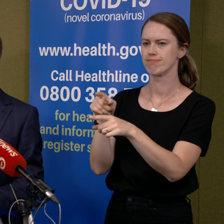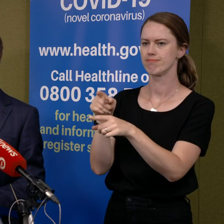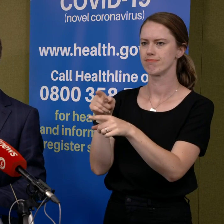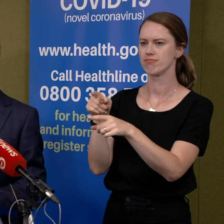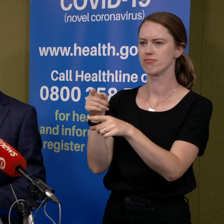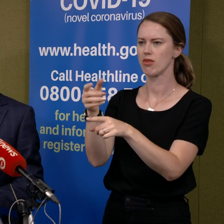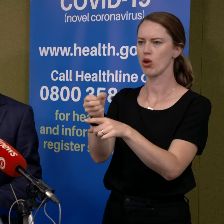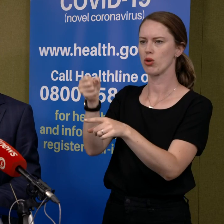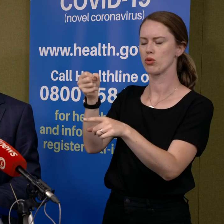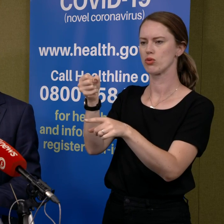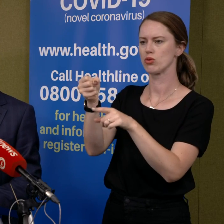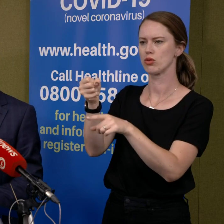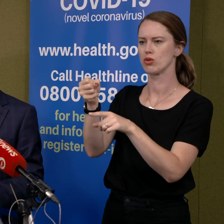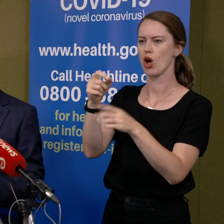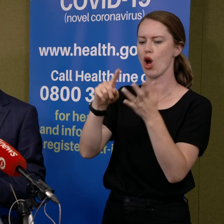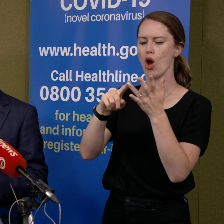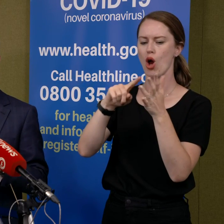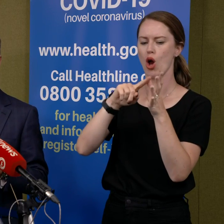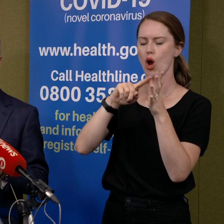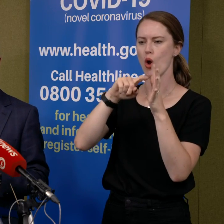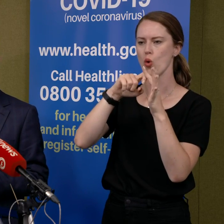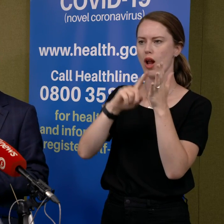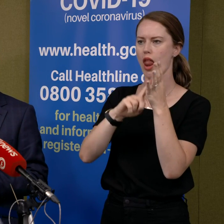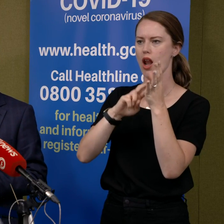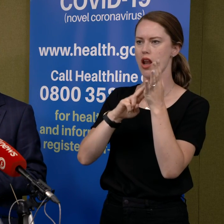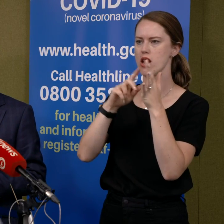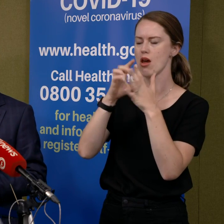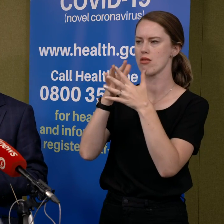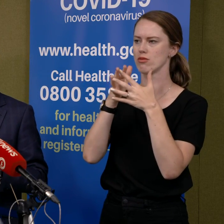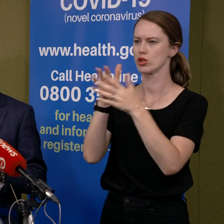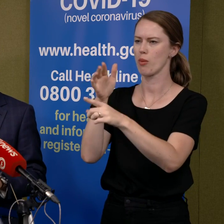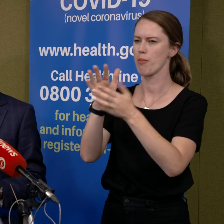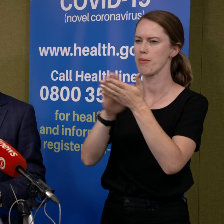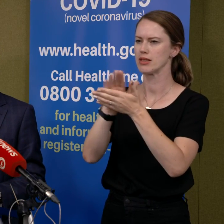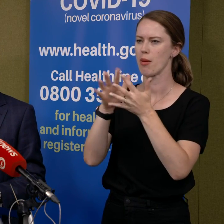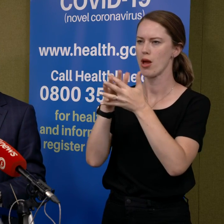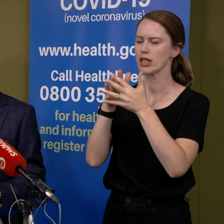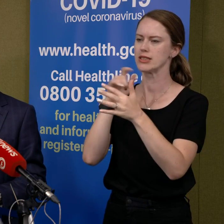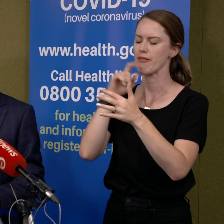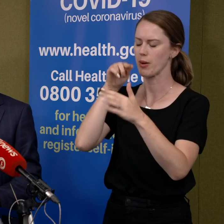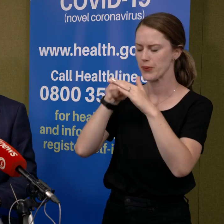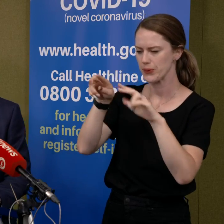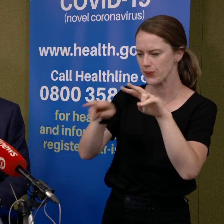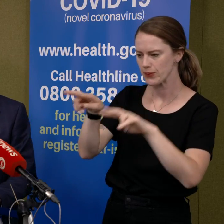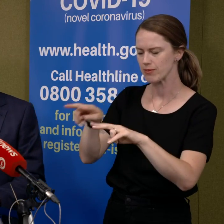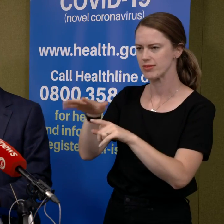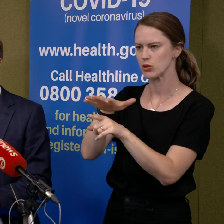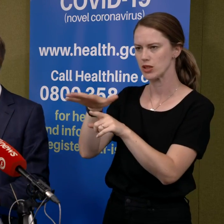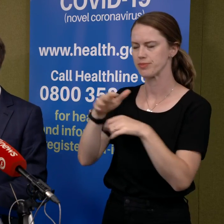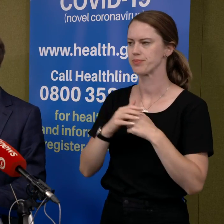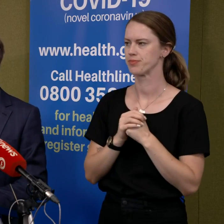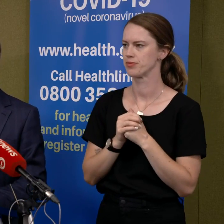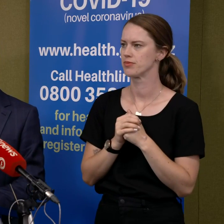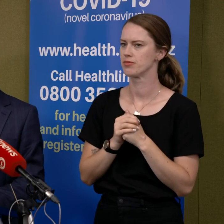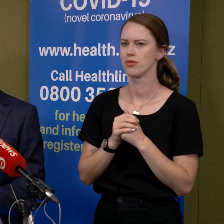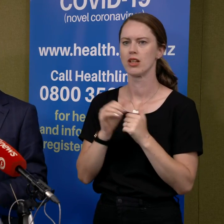being docked or going to be docked in Oakland so that the US authorities can deal with that situation. So,